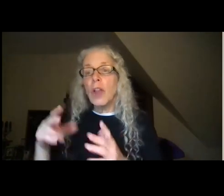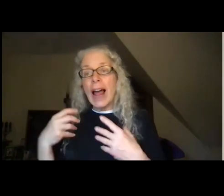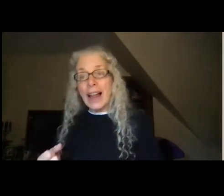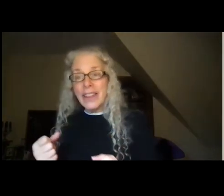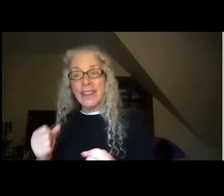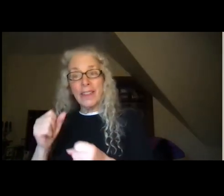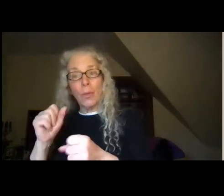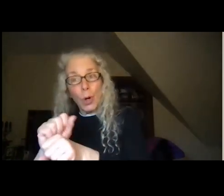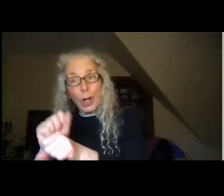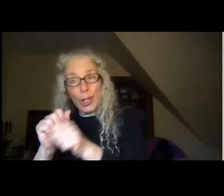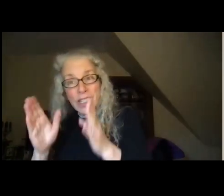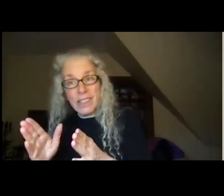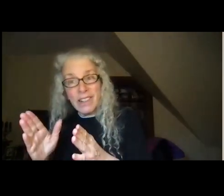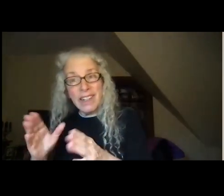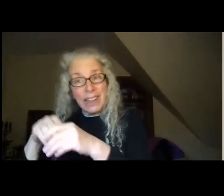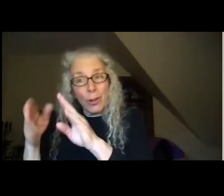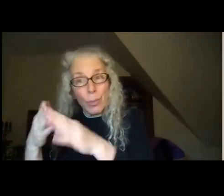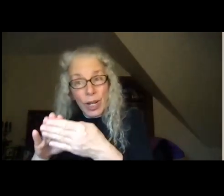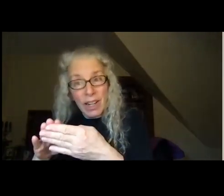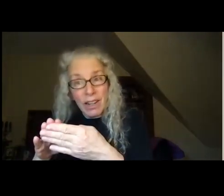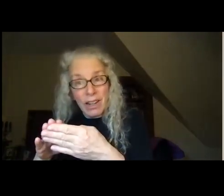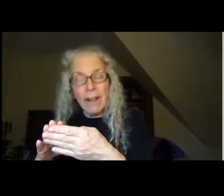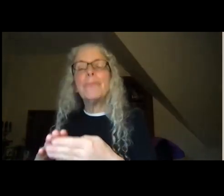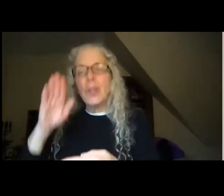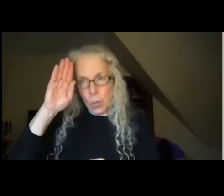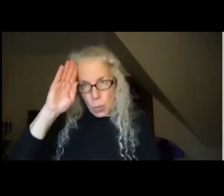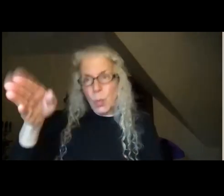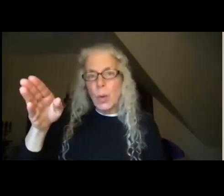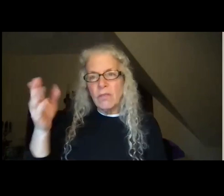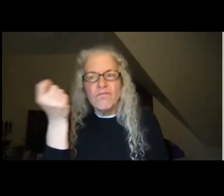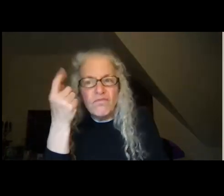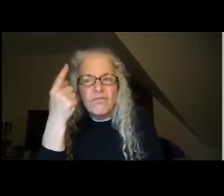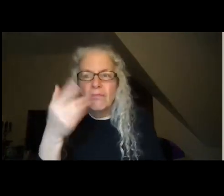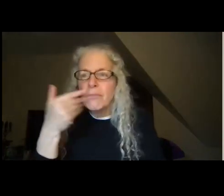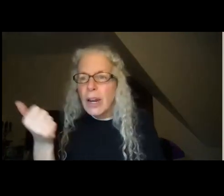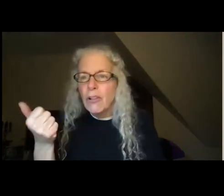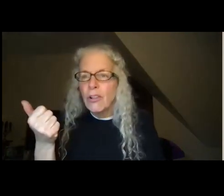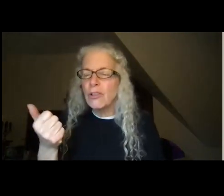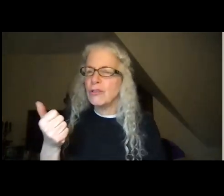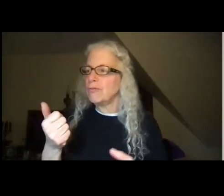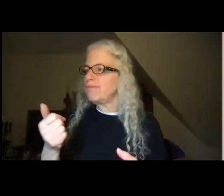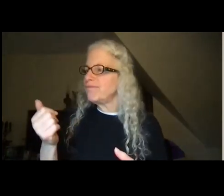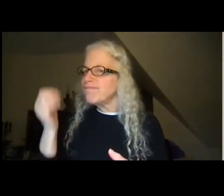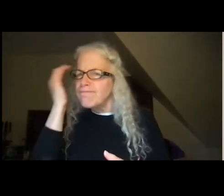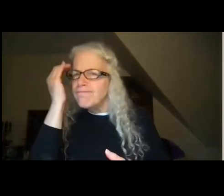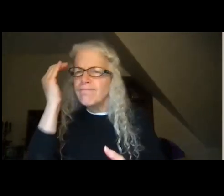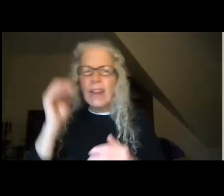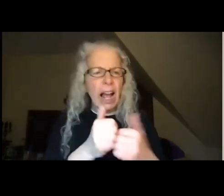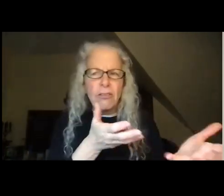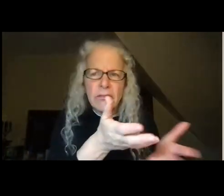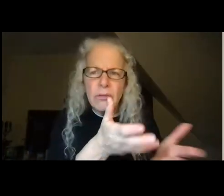workers. Those who are incumbent to develop more awareness about working with deaf and hard of